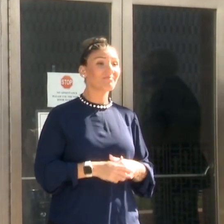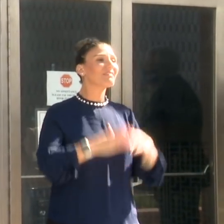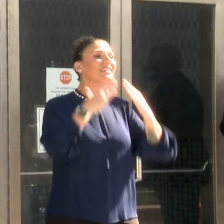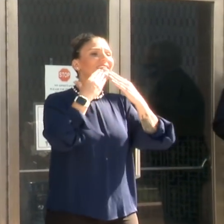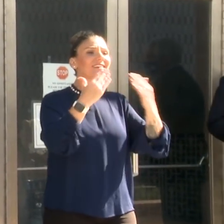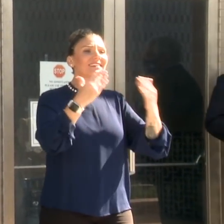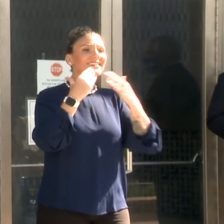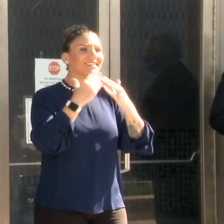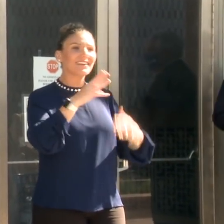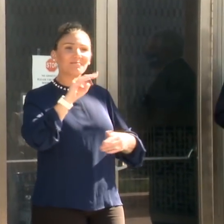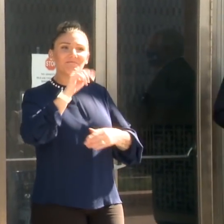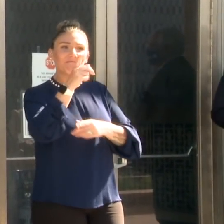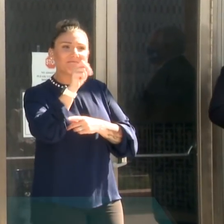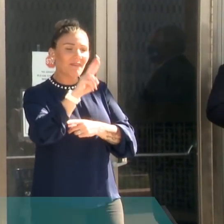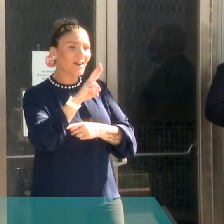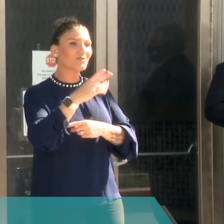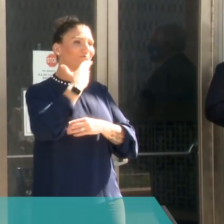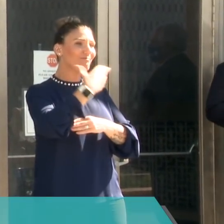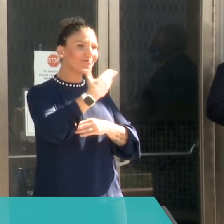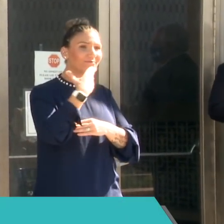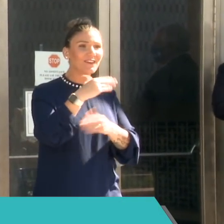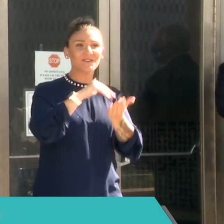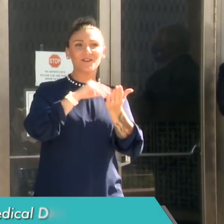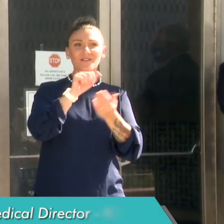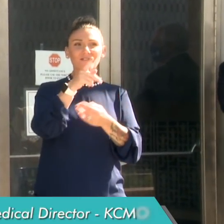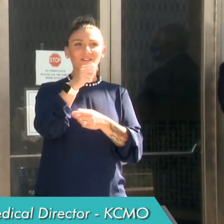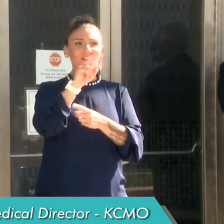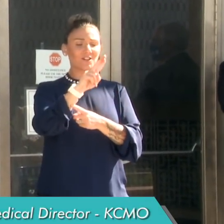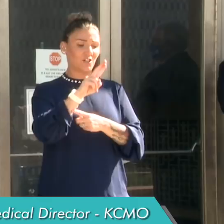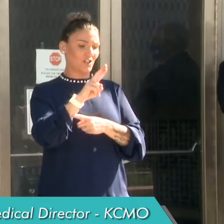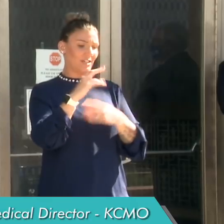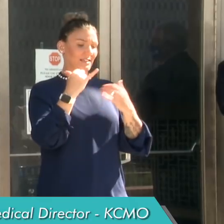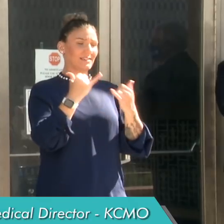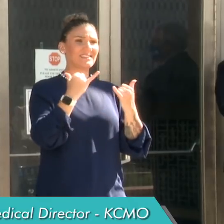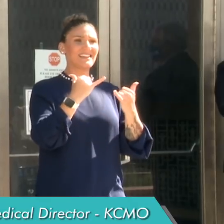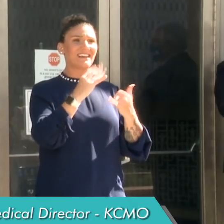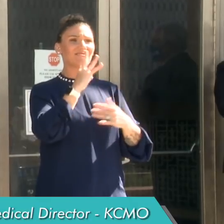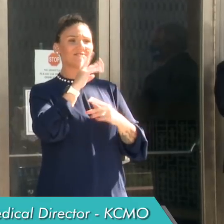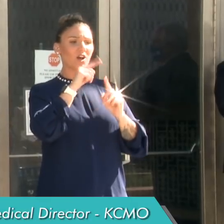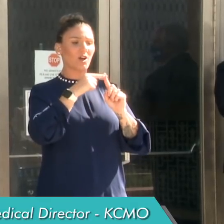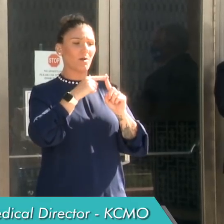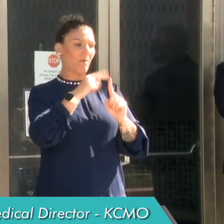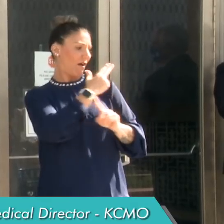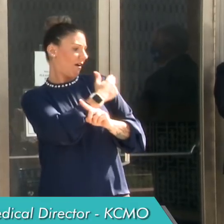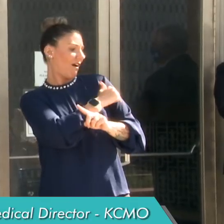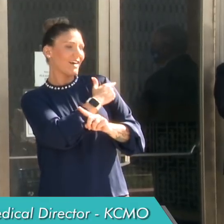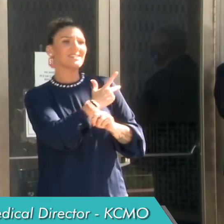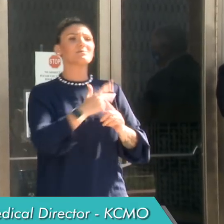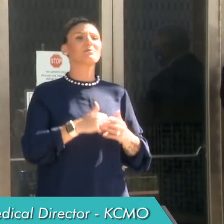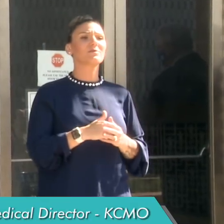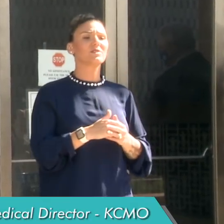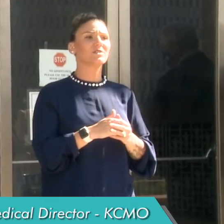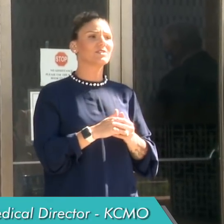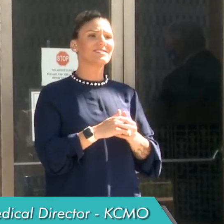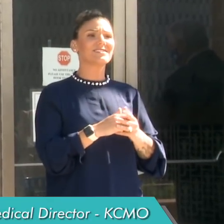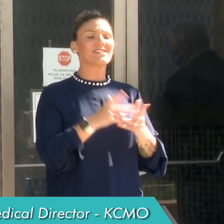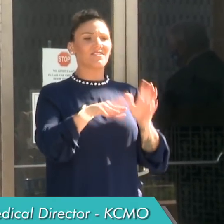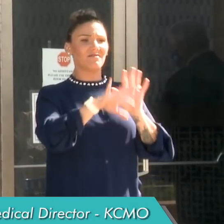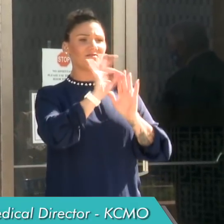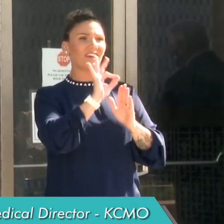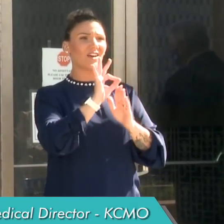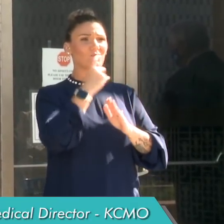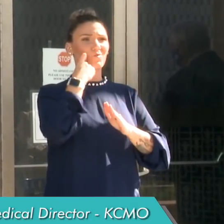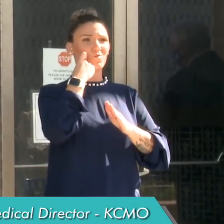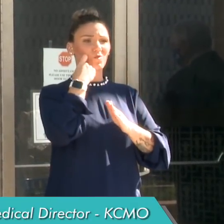Thank you, Mayor. Thank you, Dr. Archer. I'm here to talk to you guys about our hospitals and our pre-hospital. So we have found that over the past